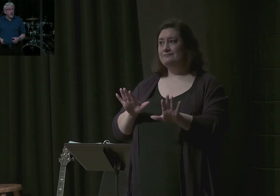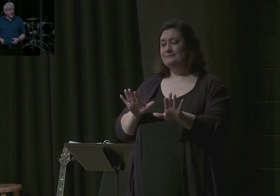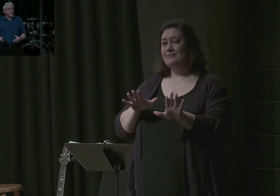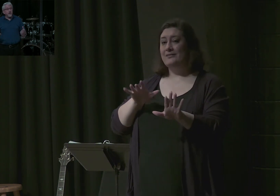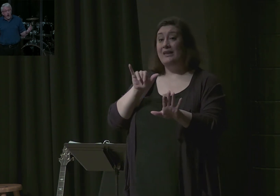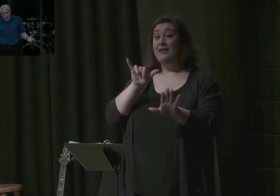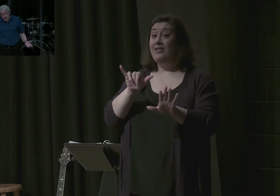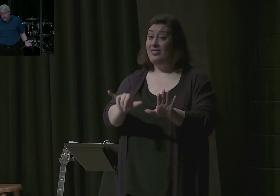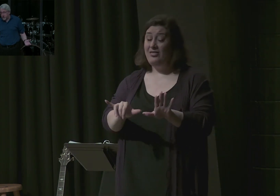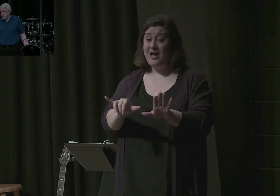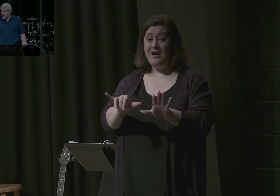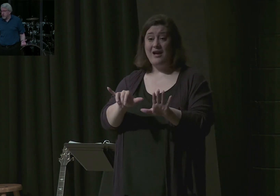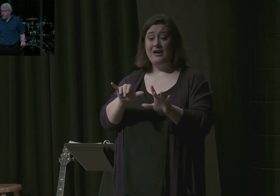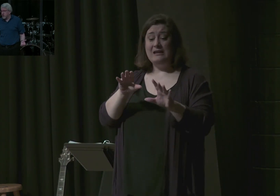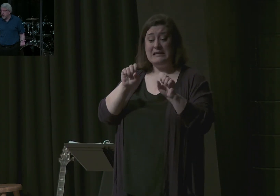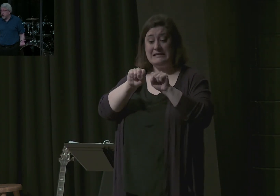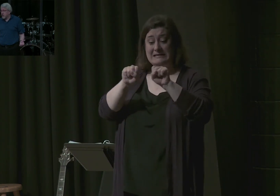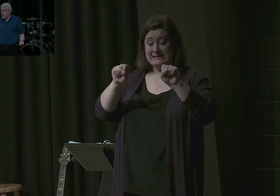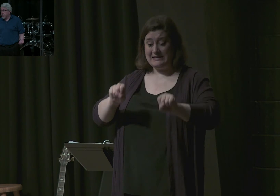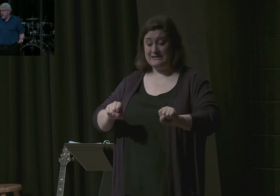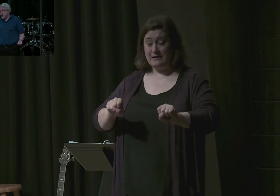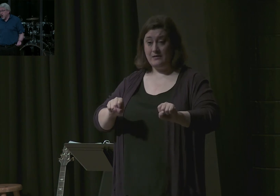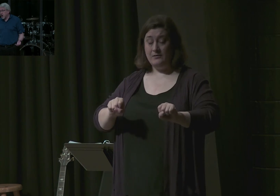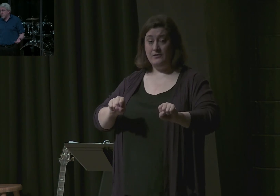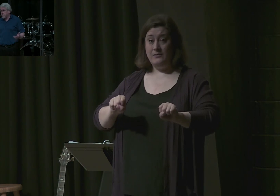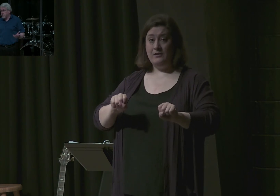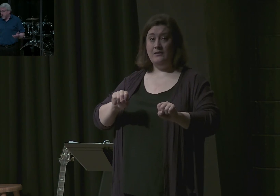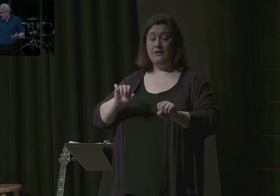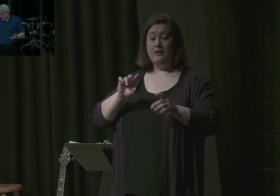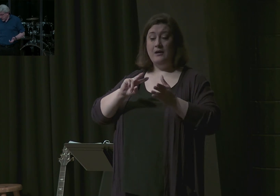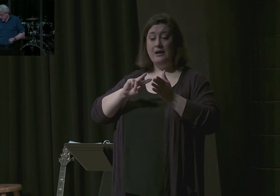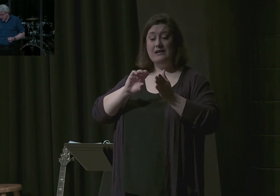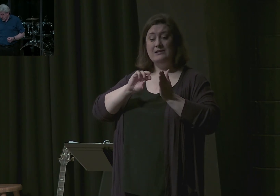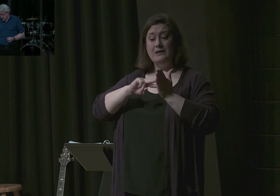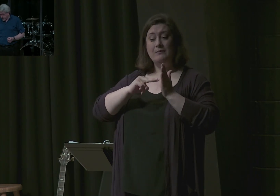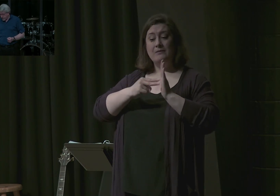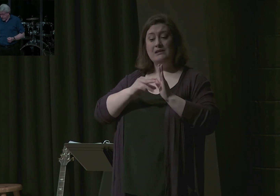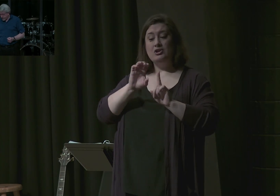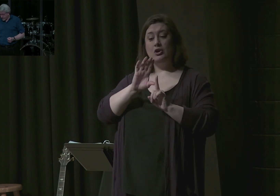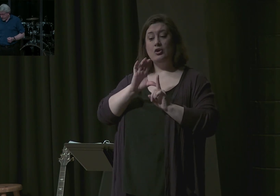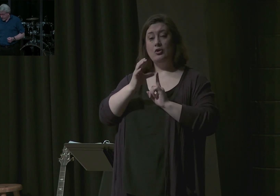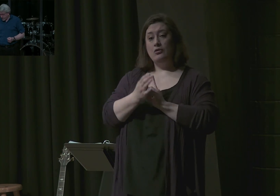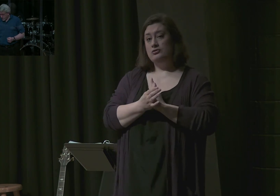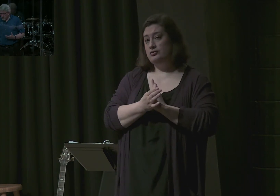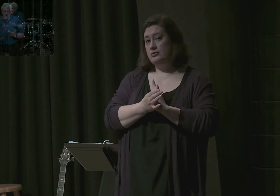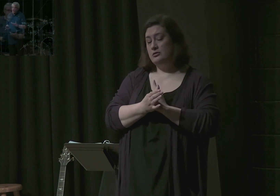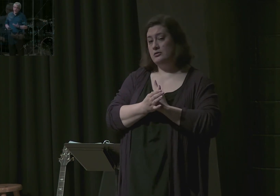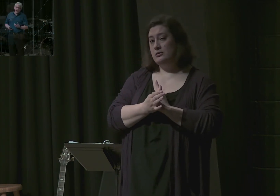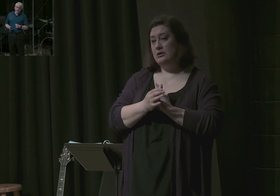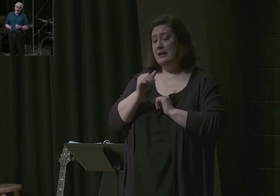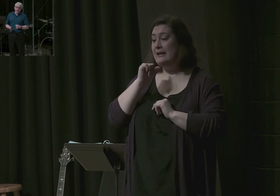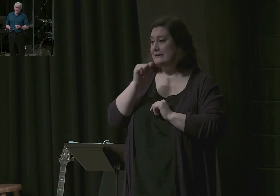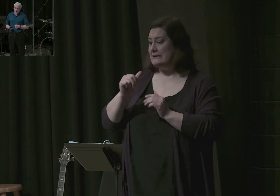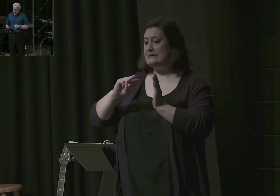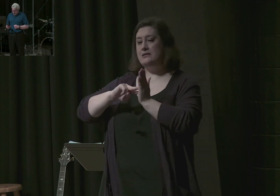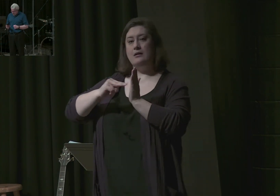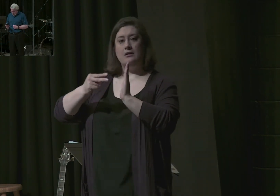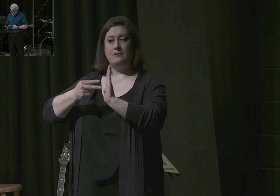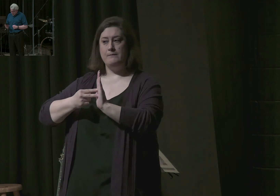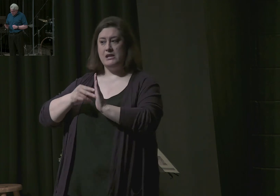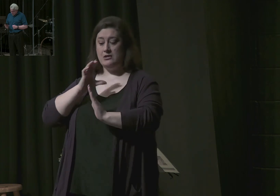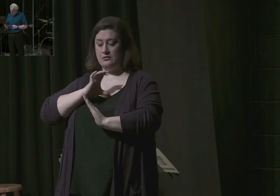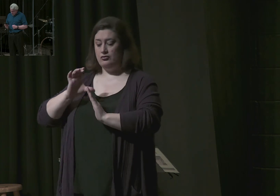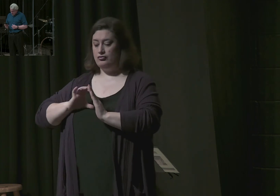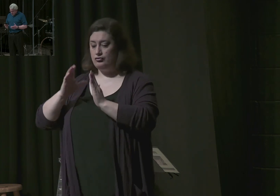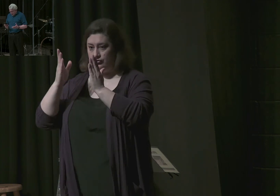system is culture. It is not Christian. Now, why do I take the time to say